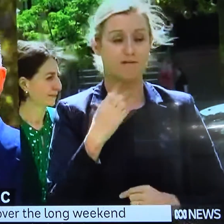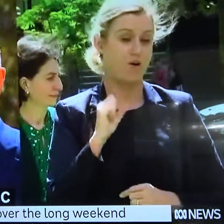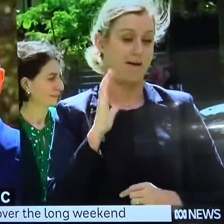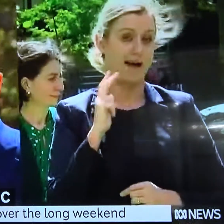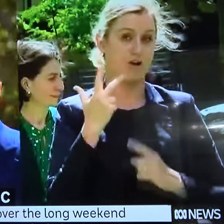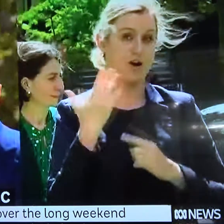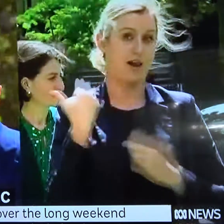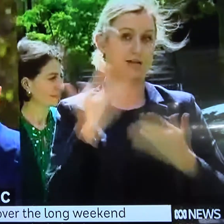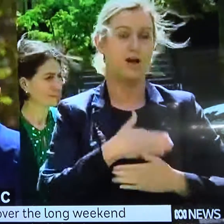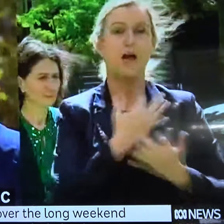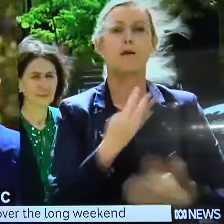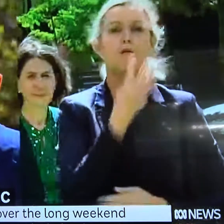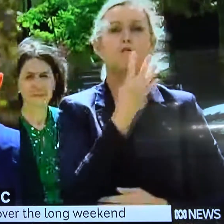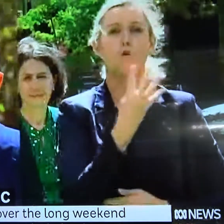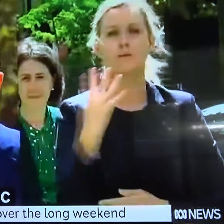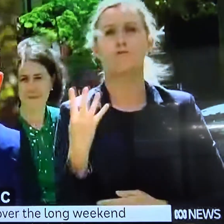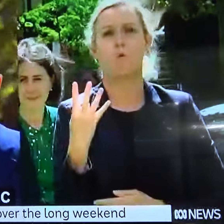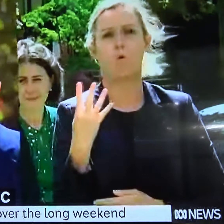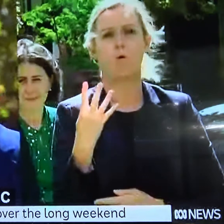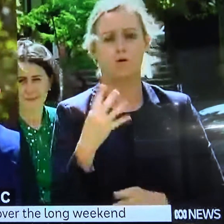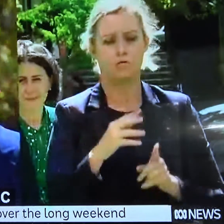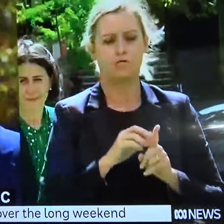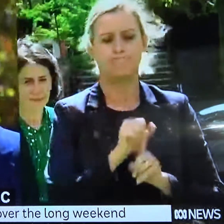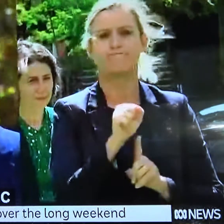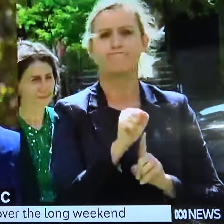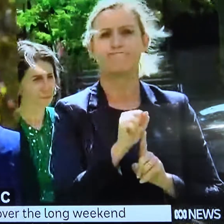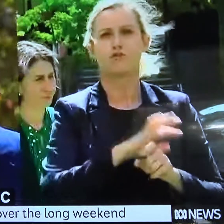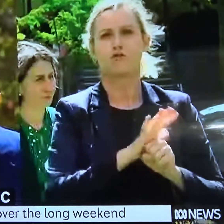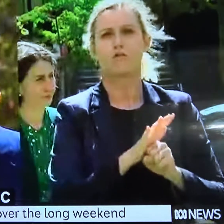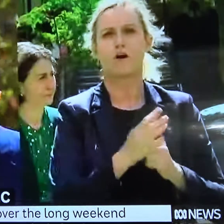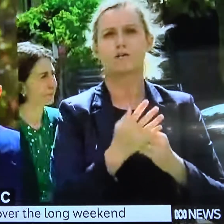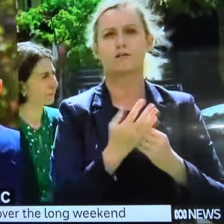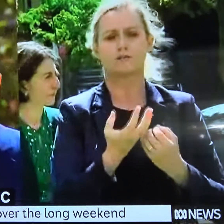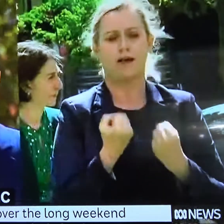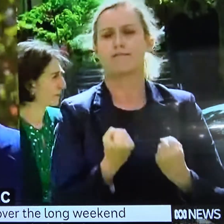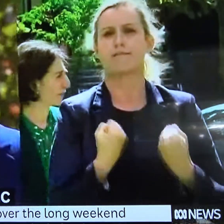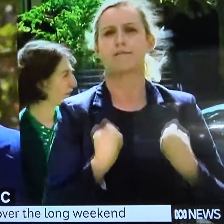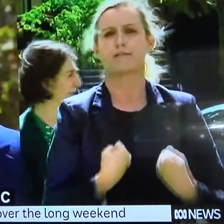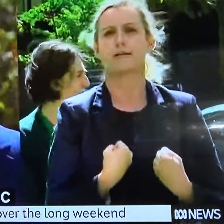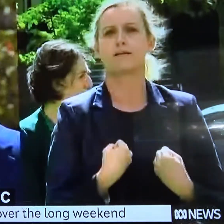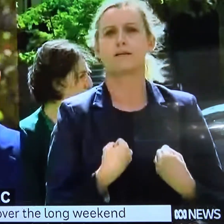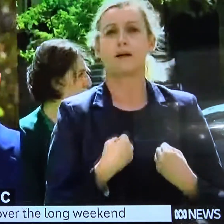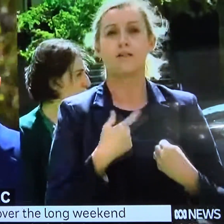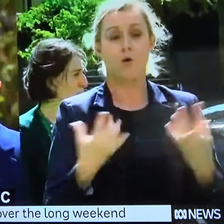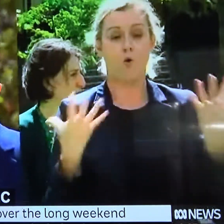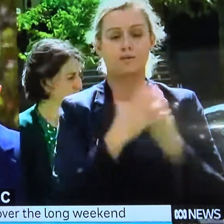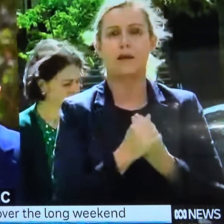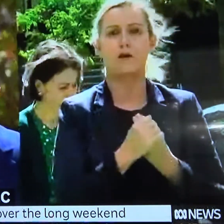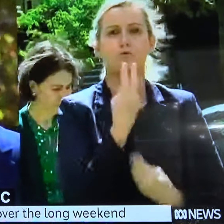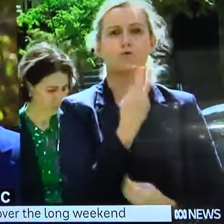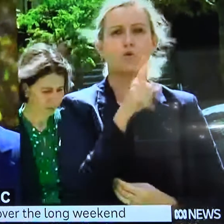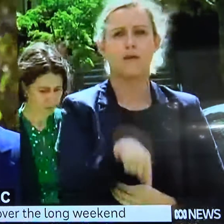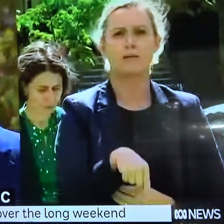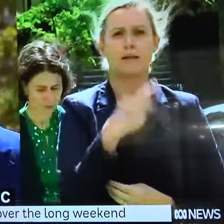8 p.m. last night, we've had 44 confirmed cases. That takes the total confirmed cases to